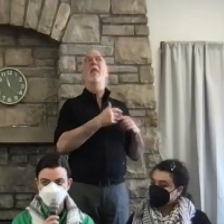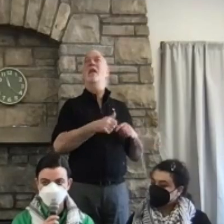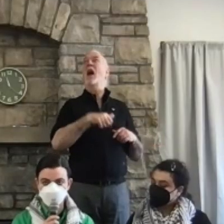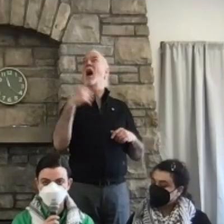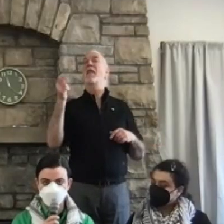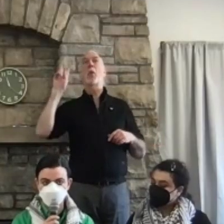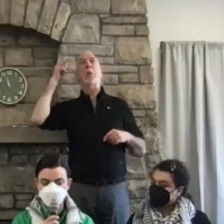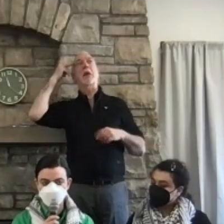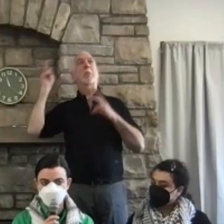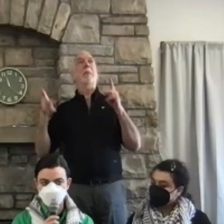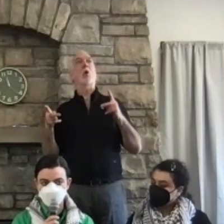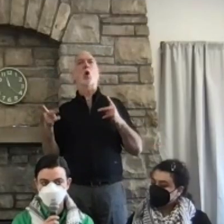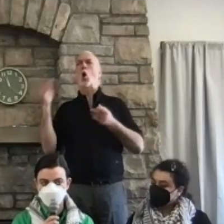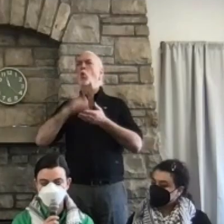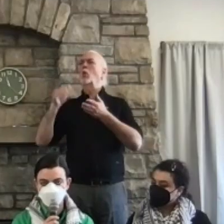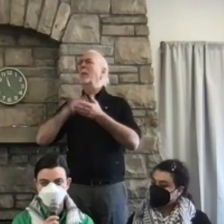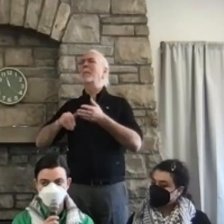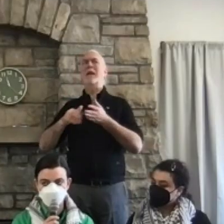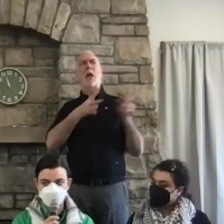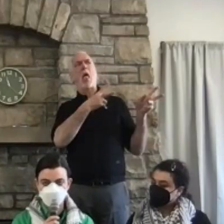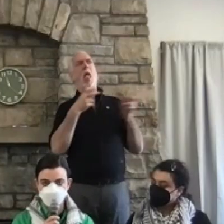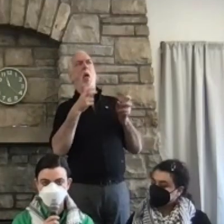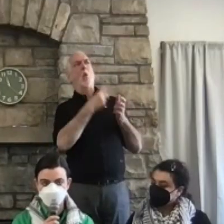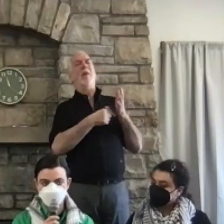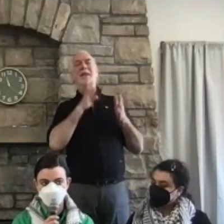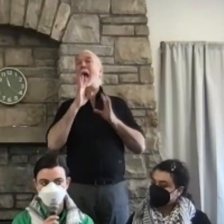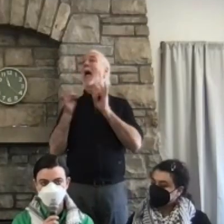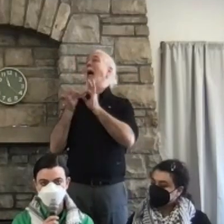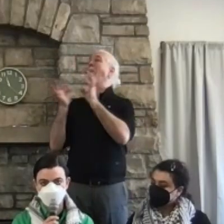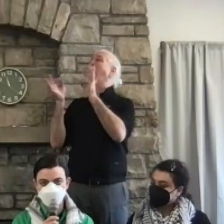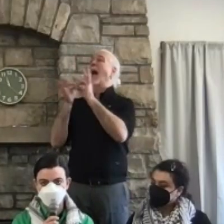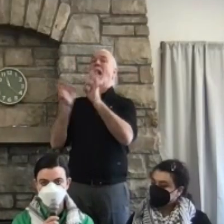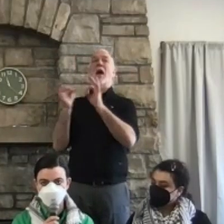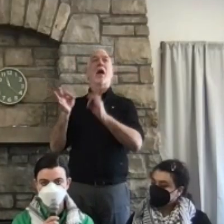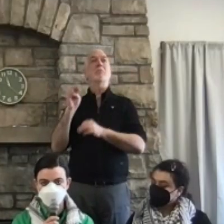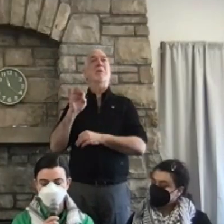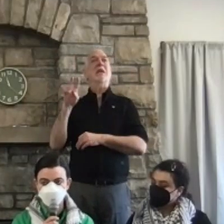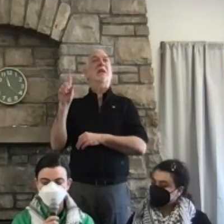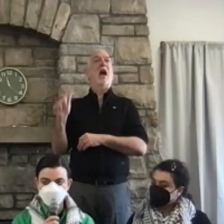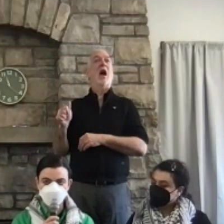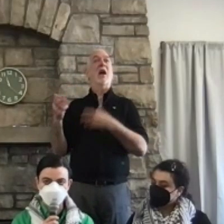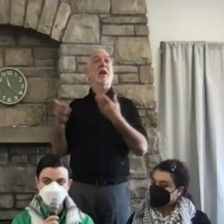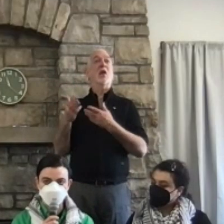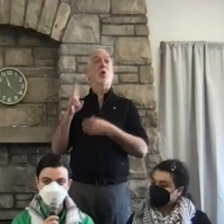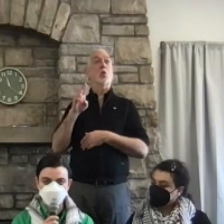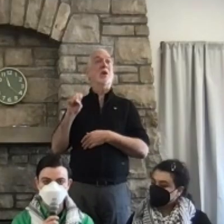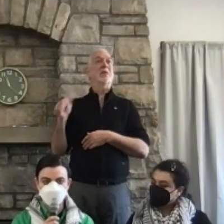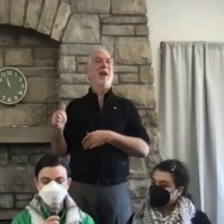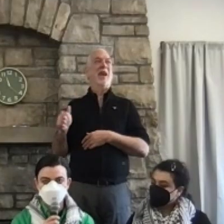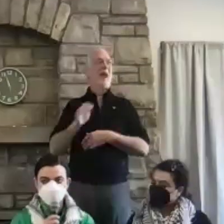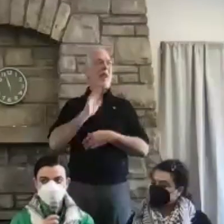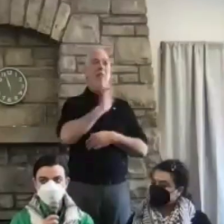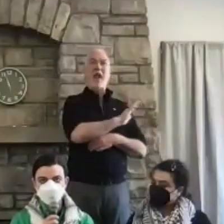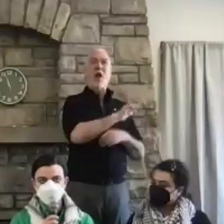of politicians in the United States and also by a lot of supposedly mainstream media outlets in the United States, and that dehumanizing